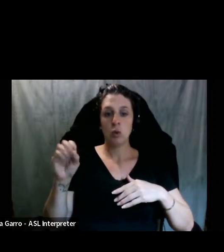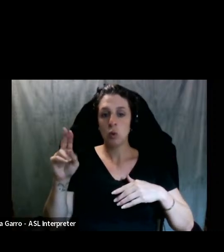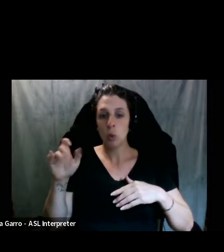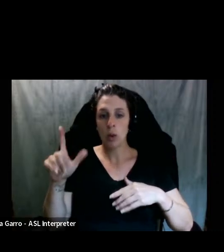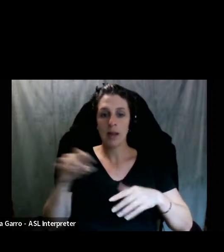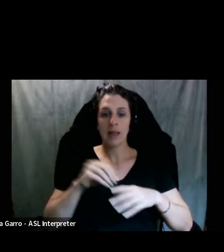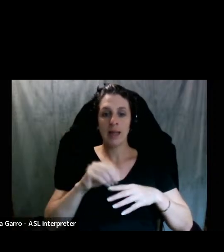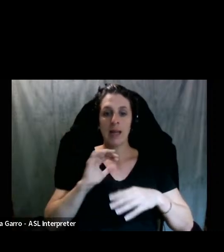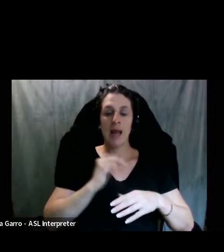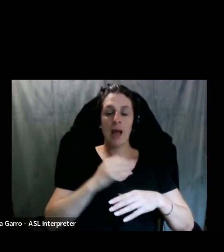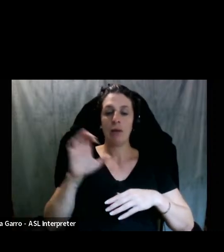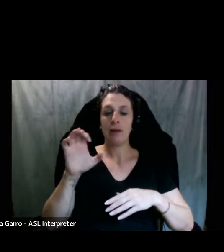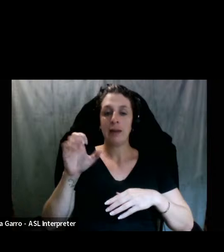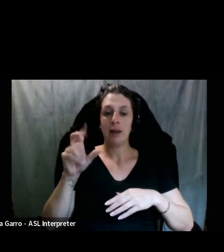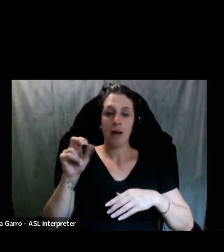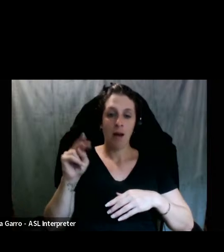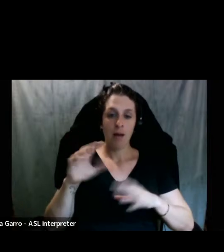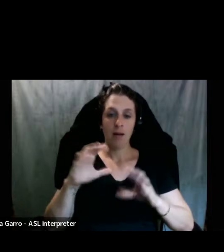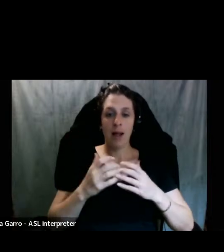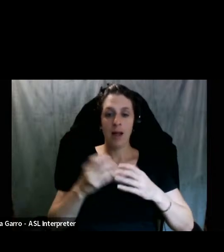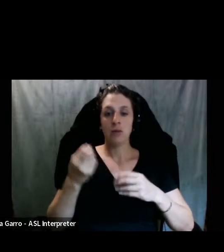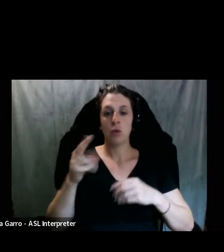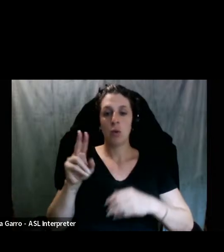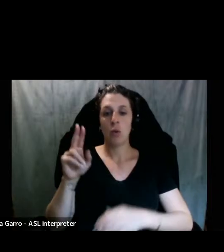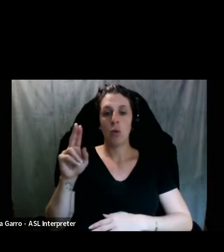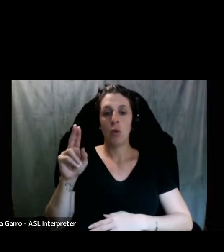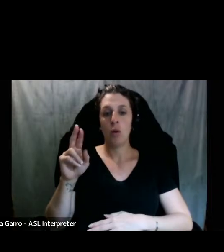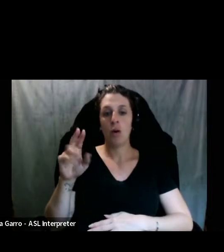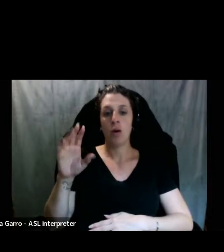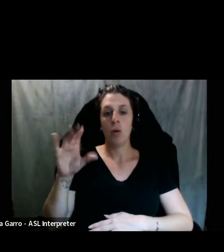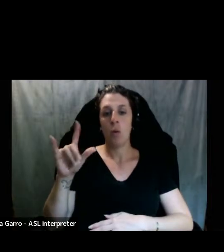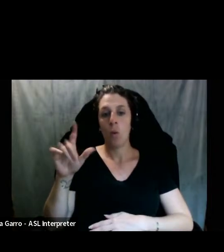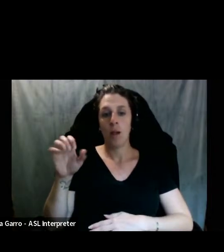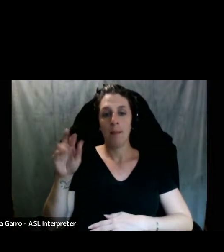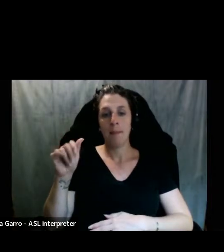or a Coleman Hughes, or a Glenn Laurie,